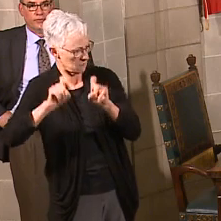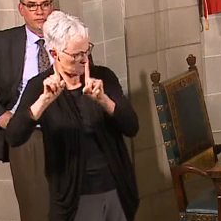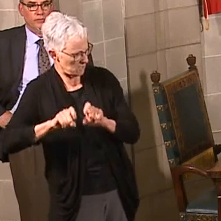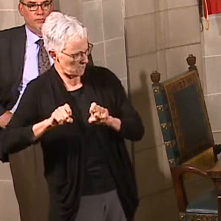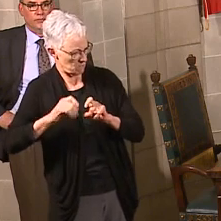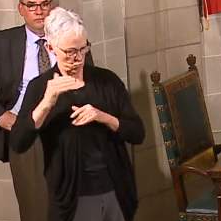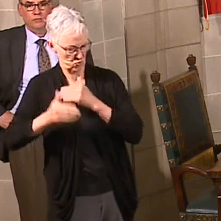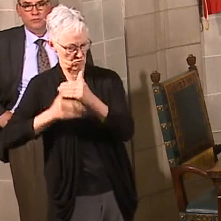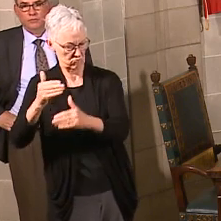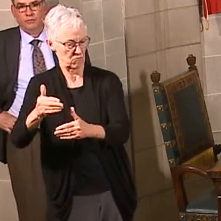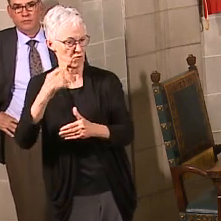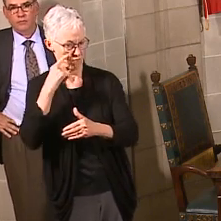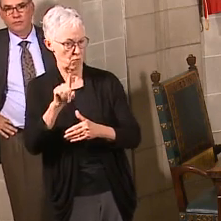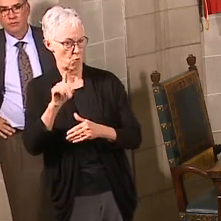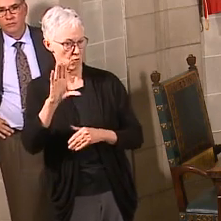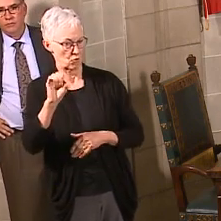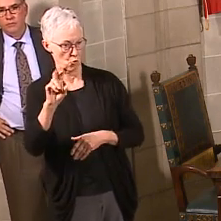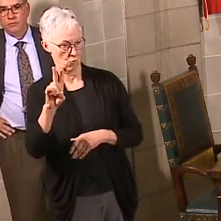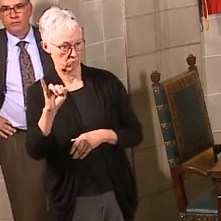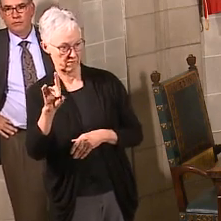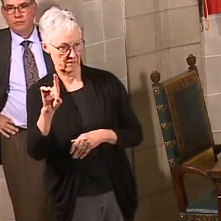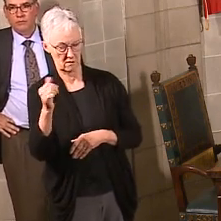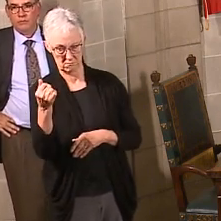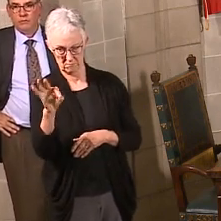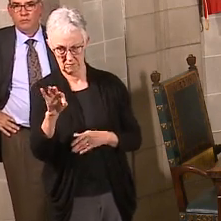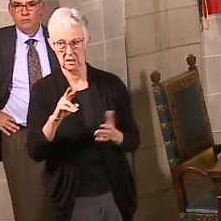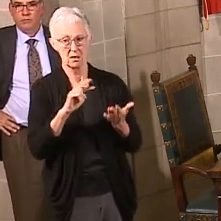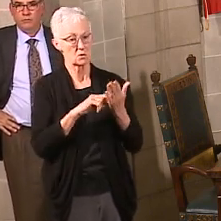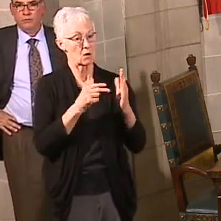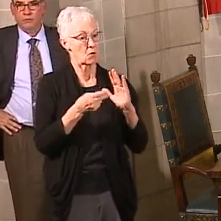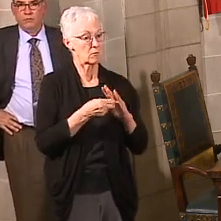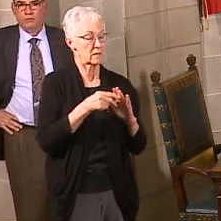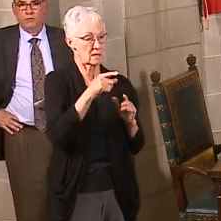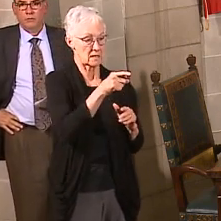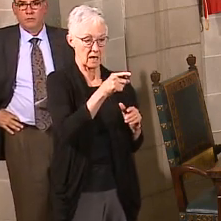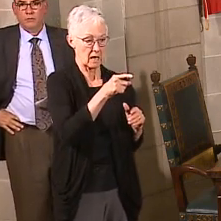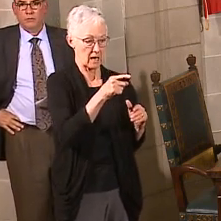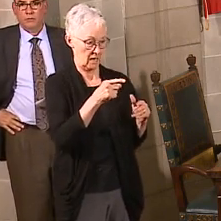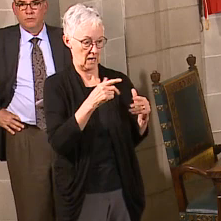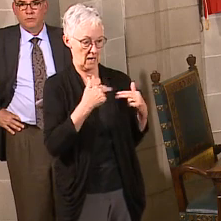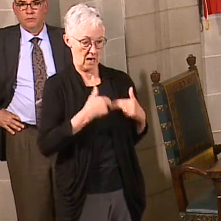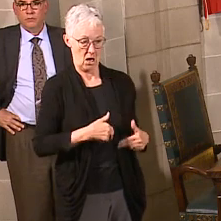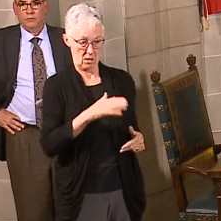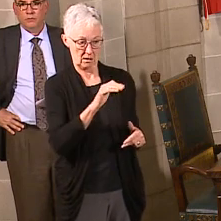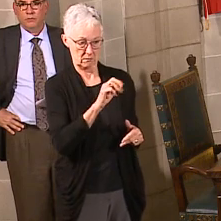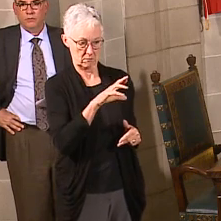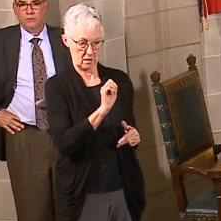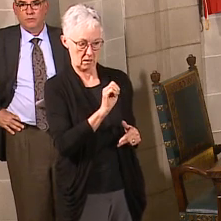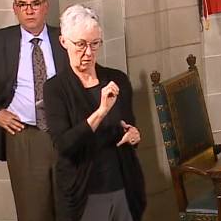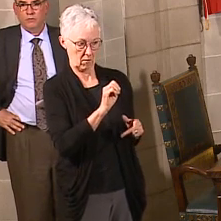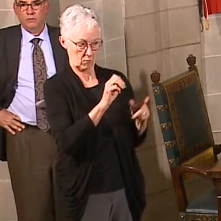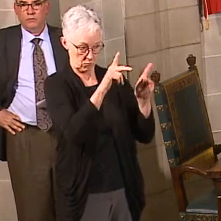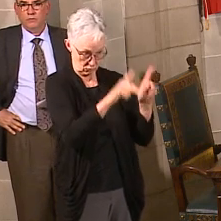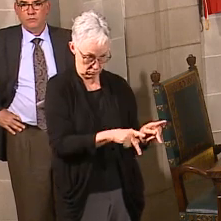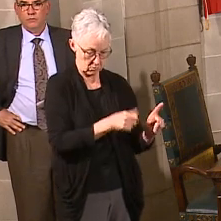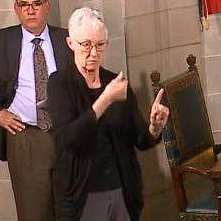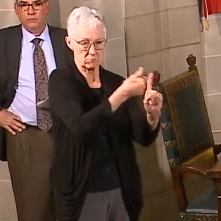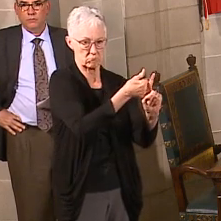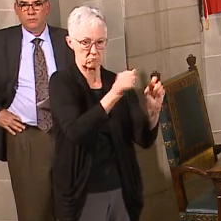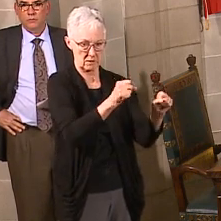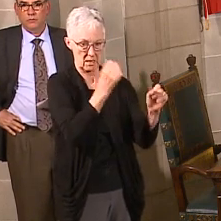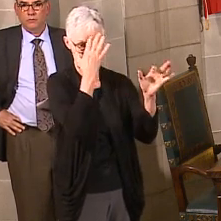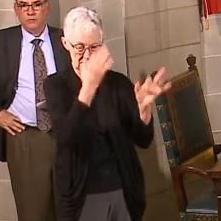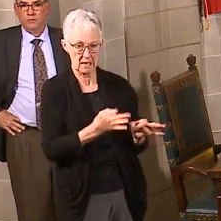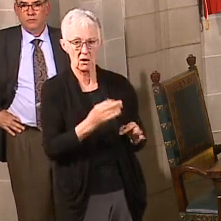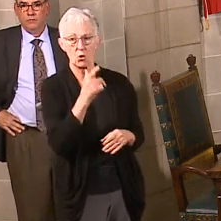will mean is that we're going to allow the healthcare provider to make that call with regard to somebody getting tested. So really loosening the restrictions